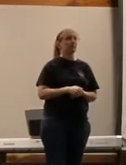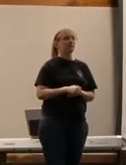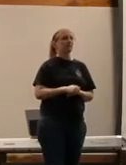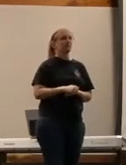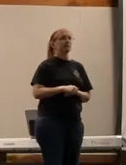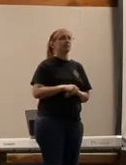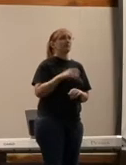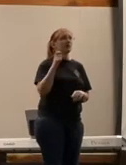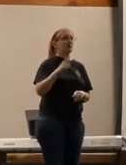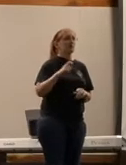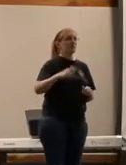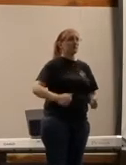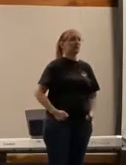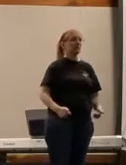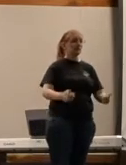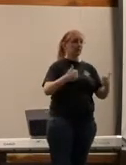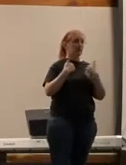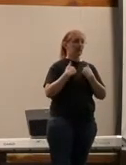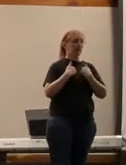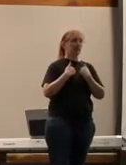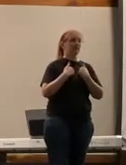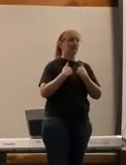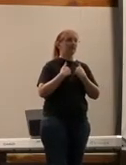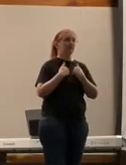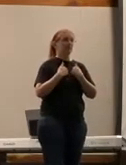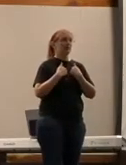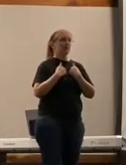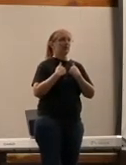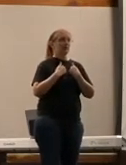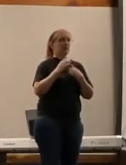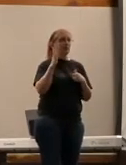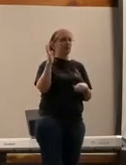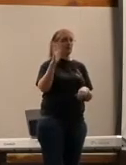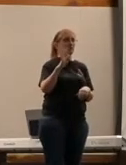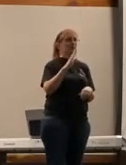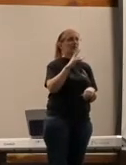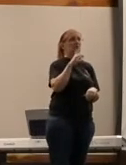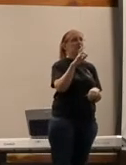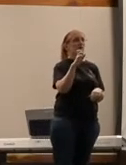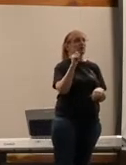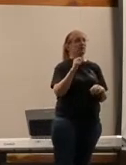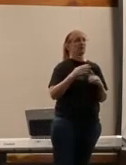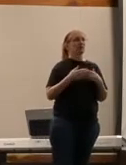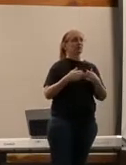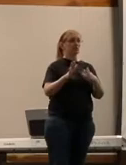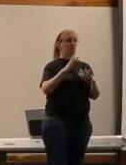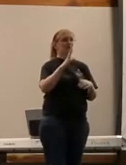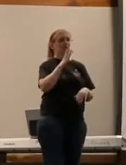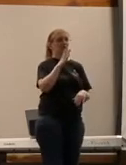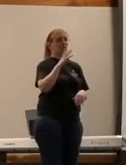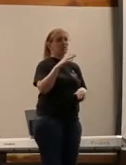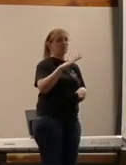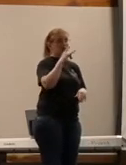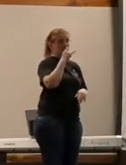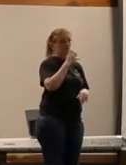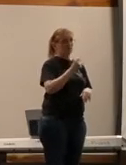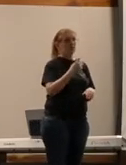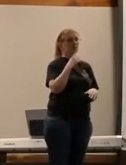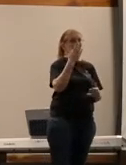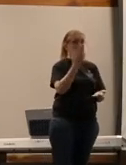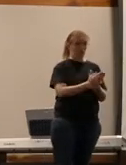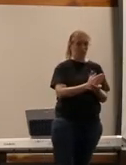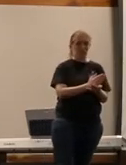And you need to speak life. And can I tell you something? If you're on uneven street and you're a parent who is speaking that to your kids, will you stop